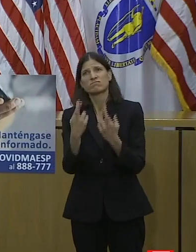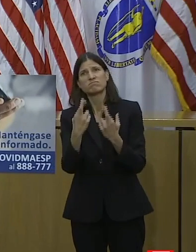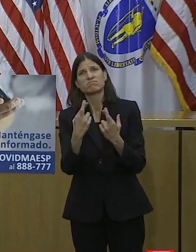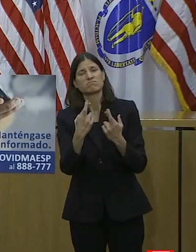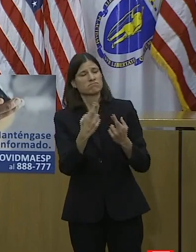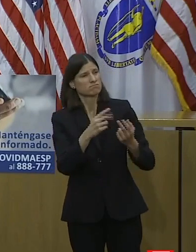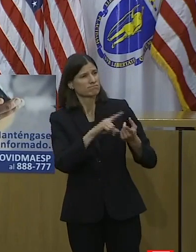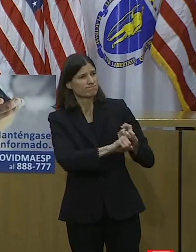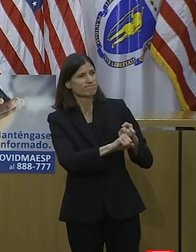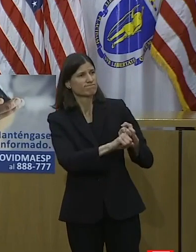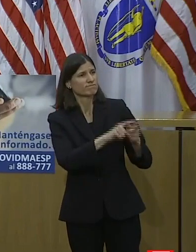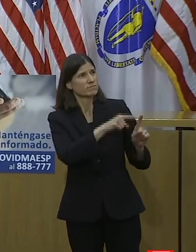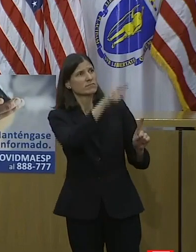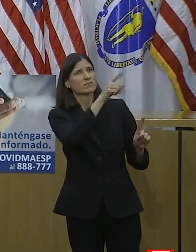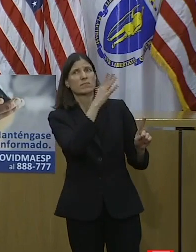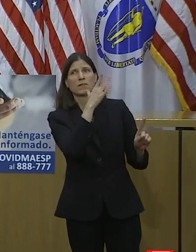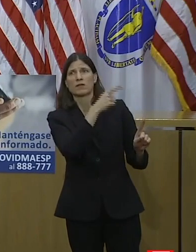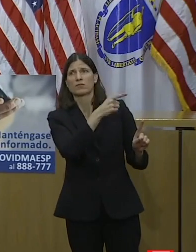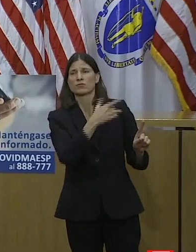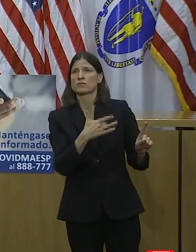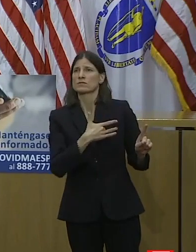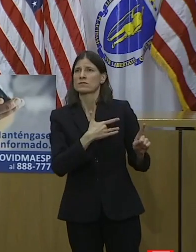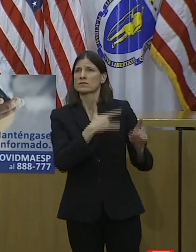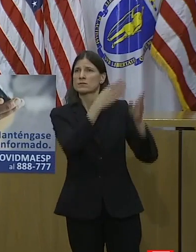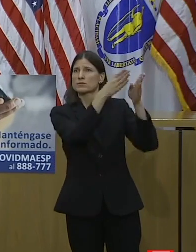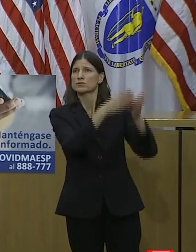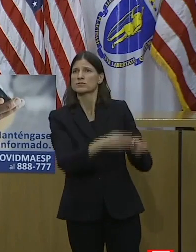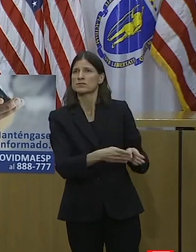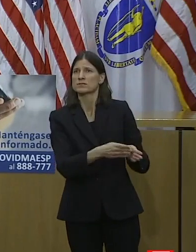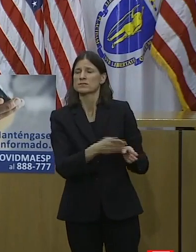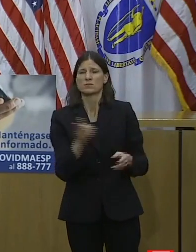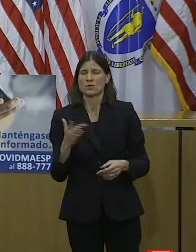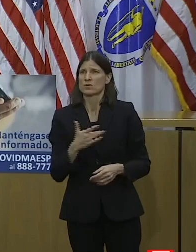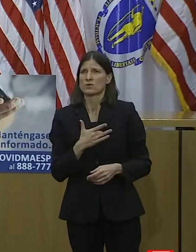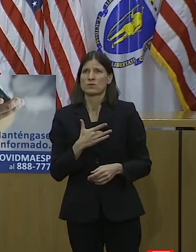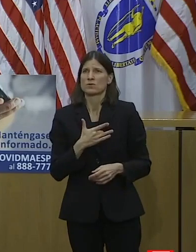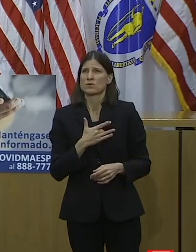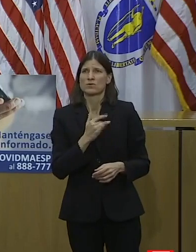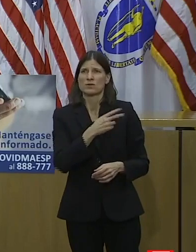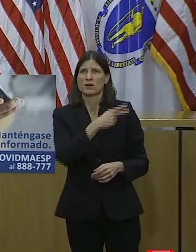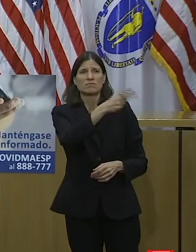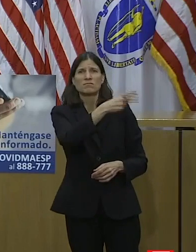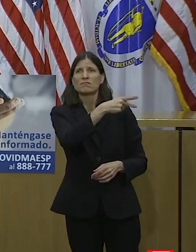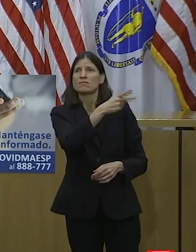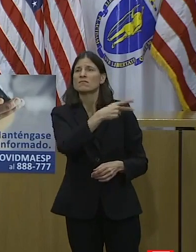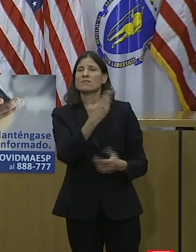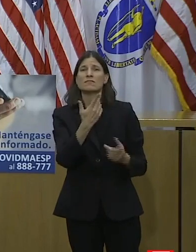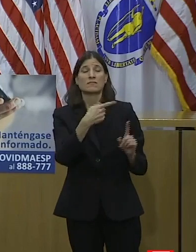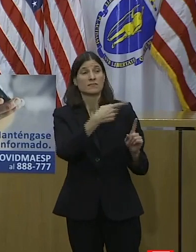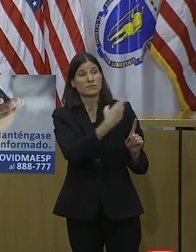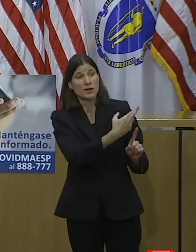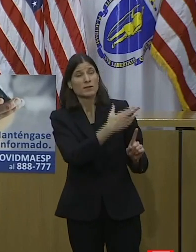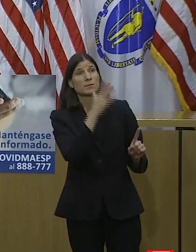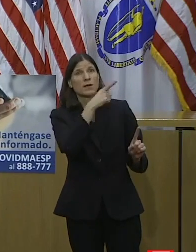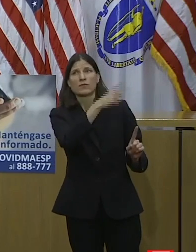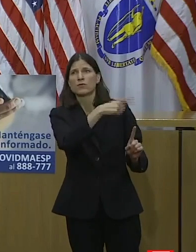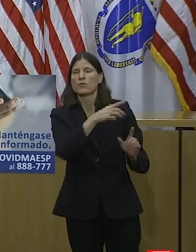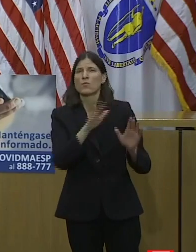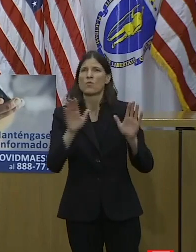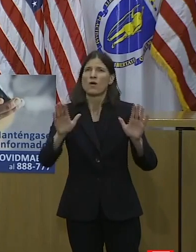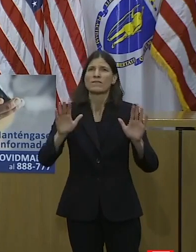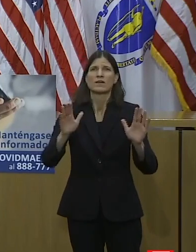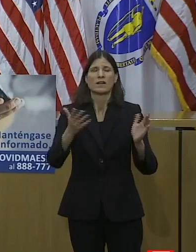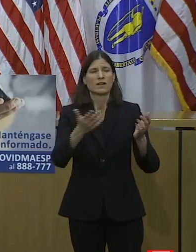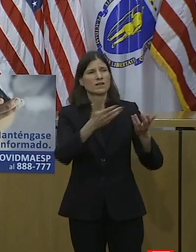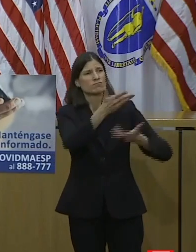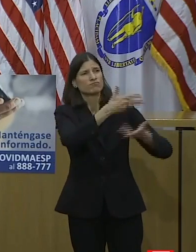left anything unsaid. I mean, you just knew that about the two of them, that this wasn't going to be one of those situations where, you